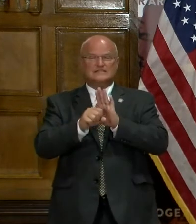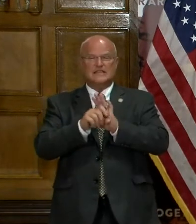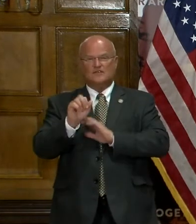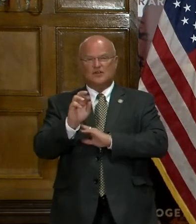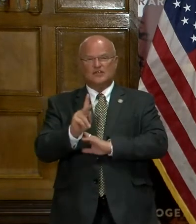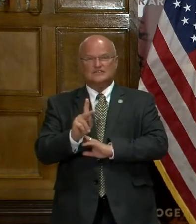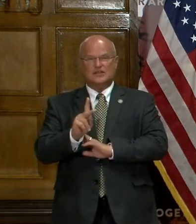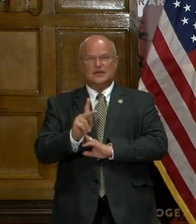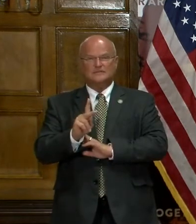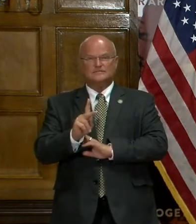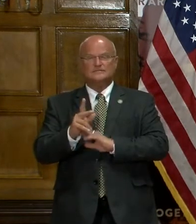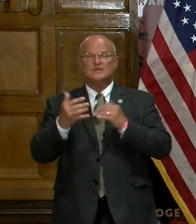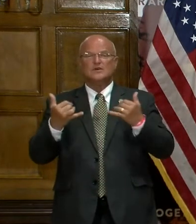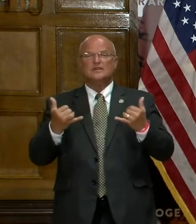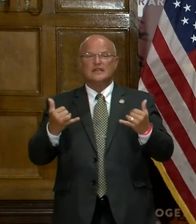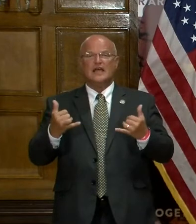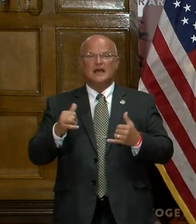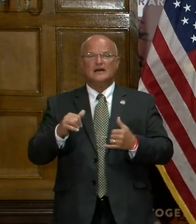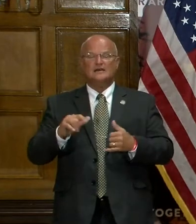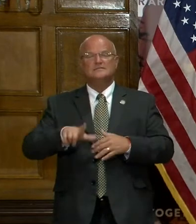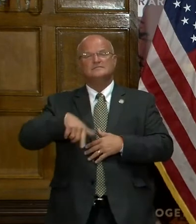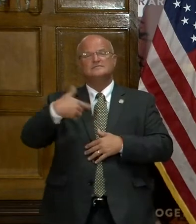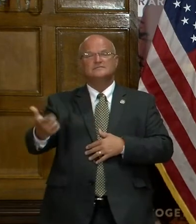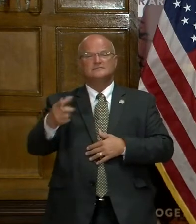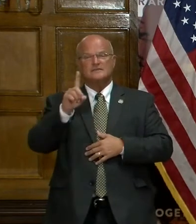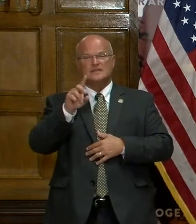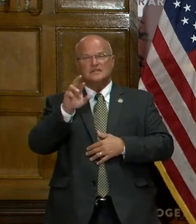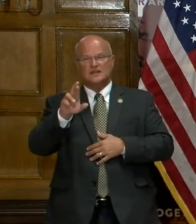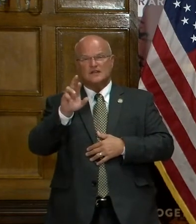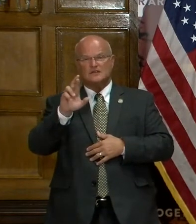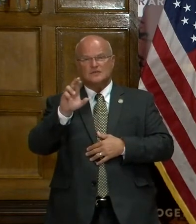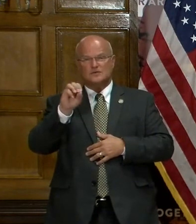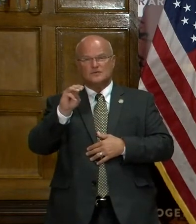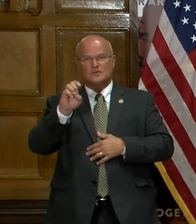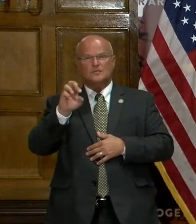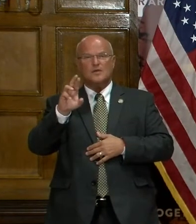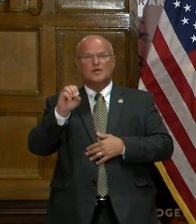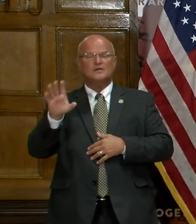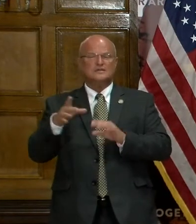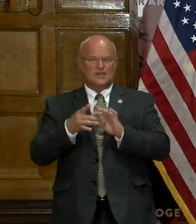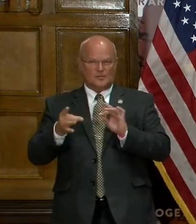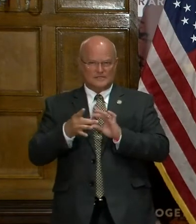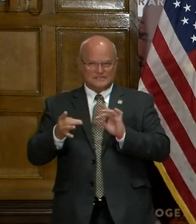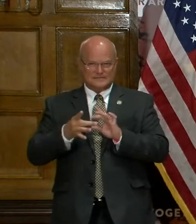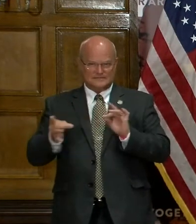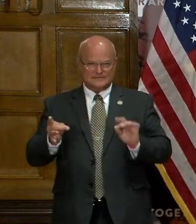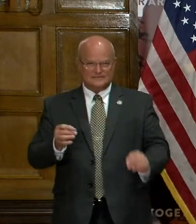of Arkansas. With that, let me invite Dr. Romero for his comments.